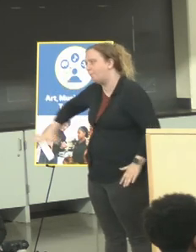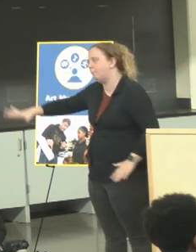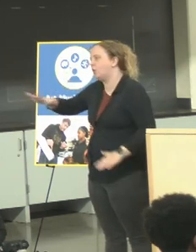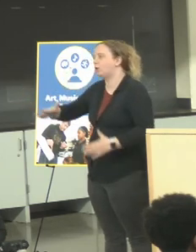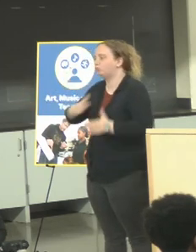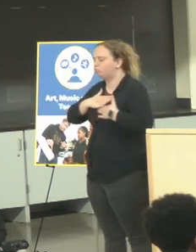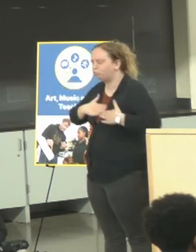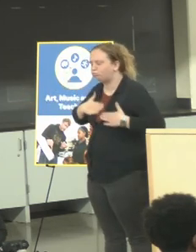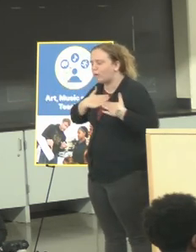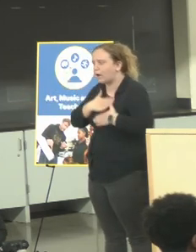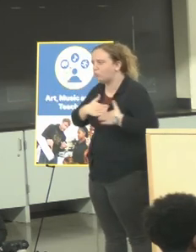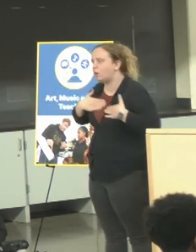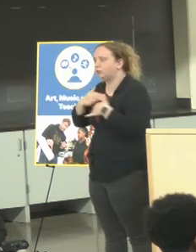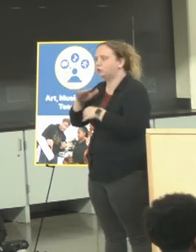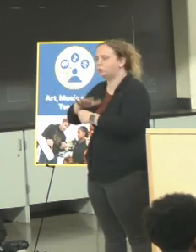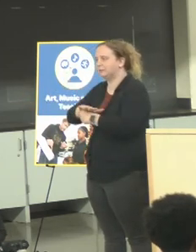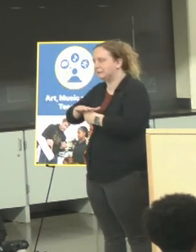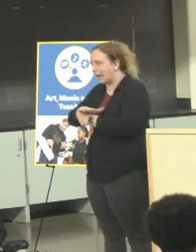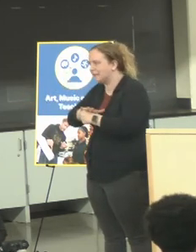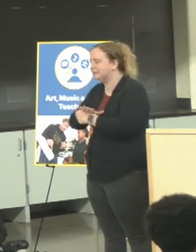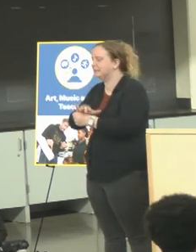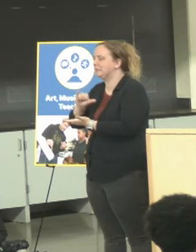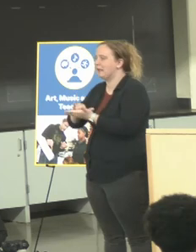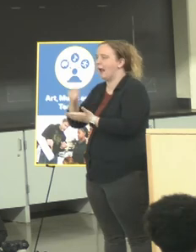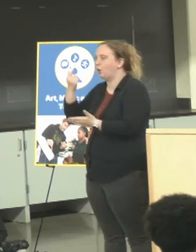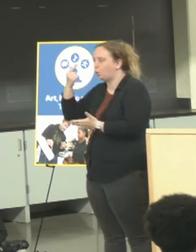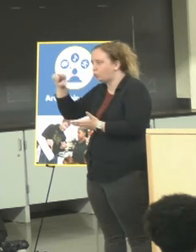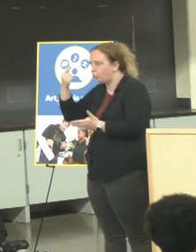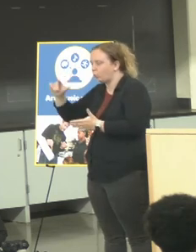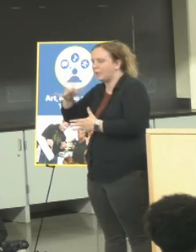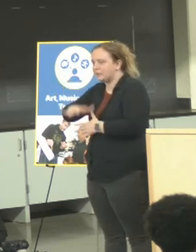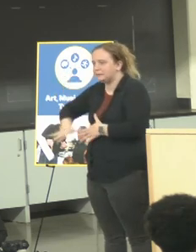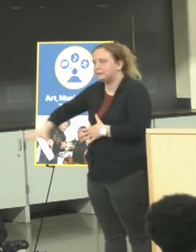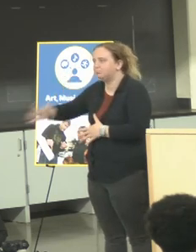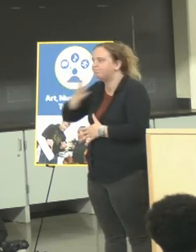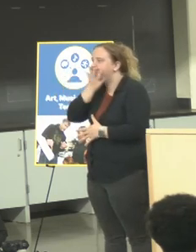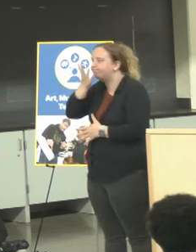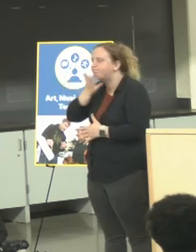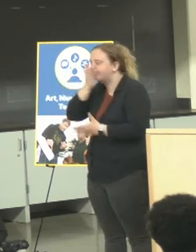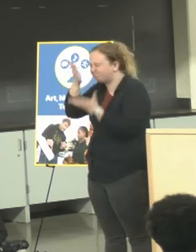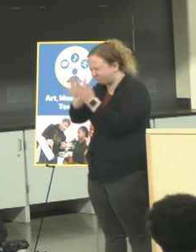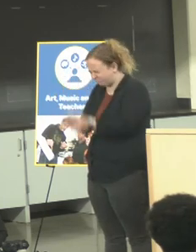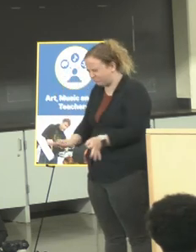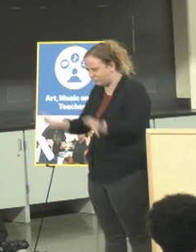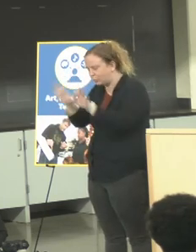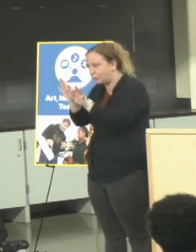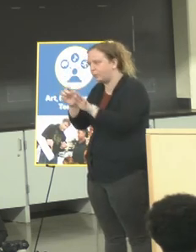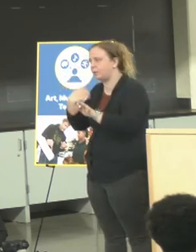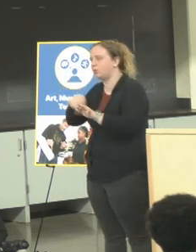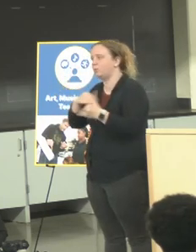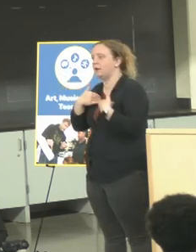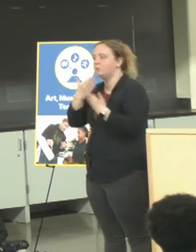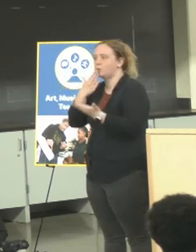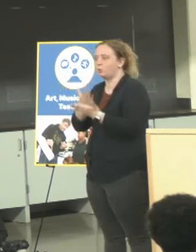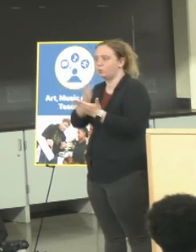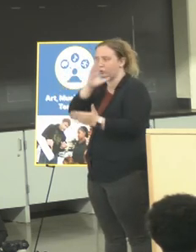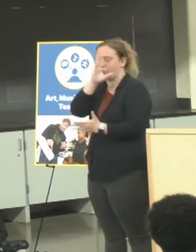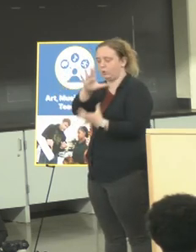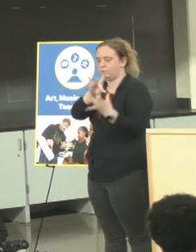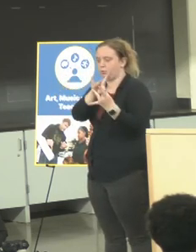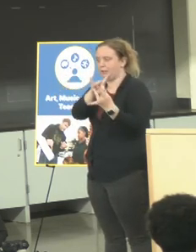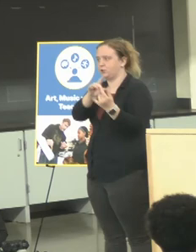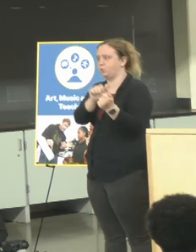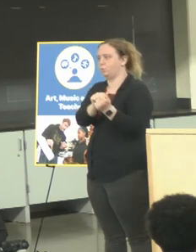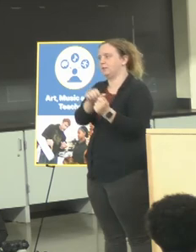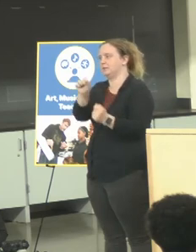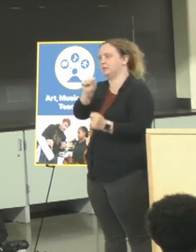are important. We have a great partnership with the Seattle Parks and Recreation Department, who helps us make